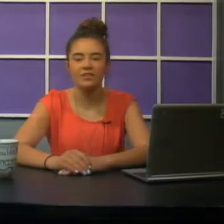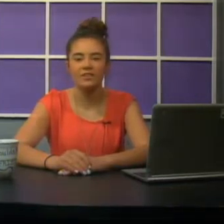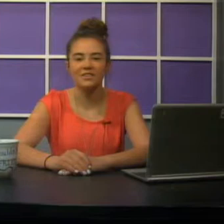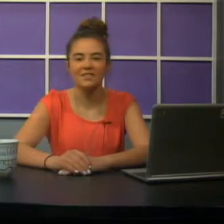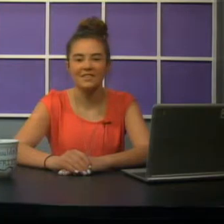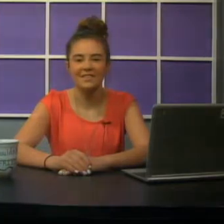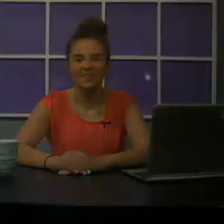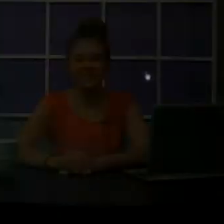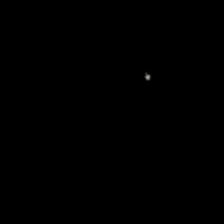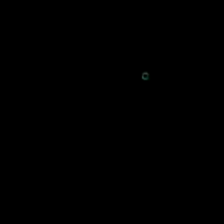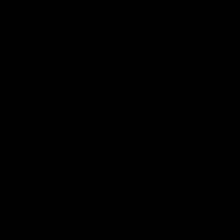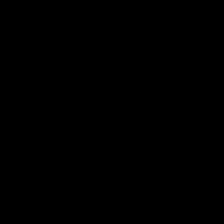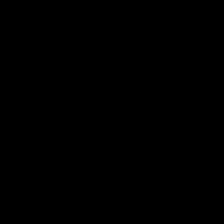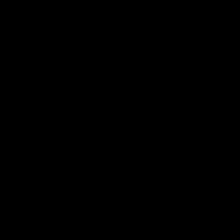seniors.